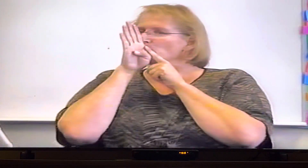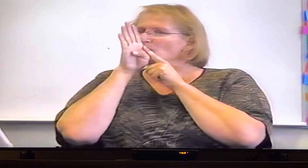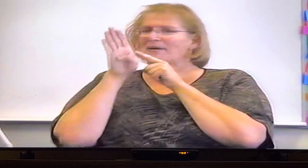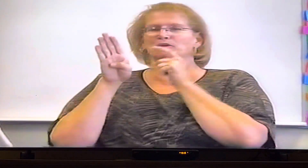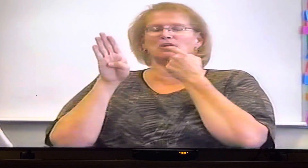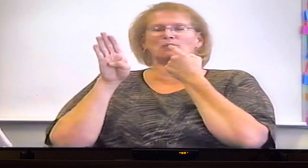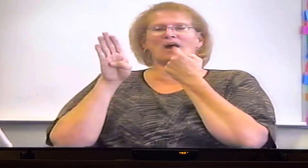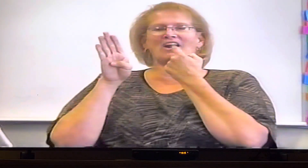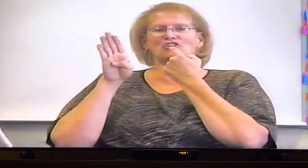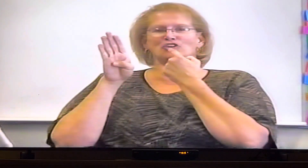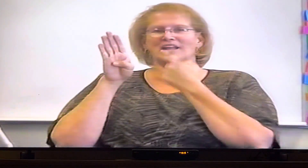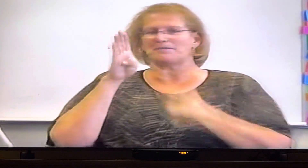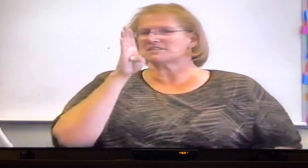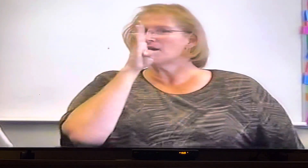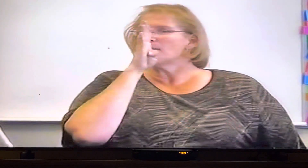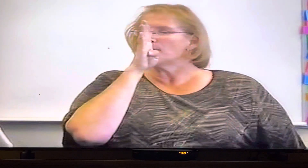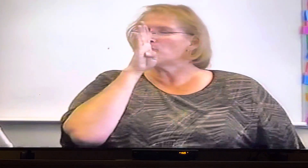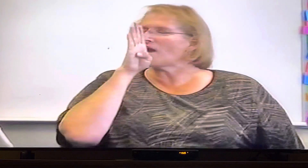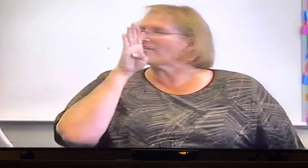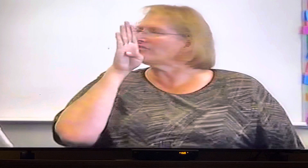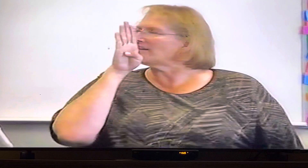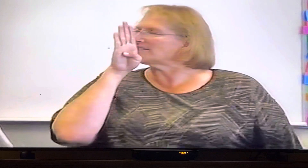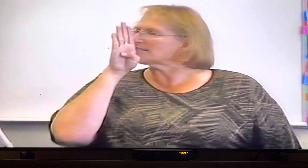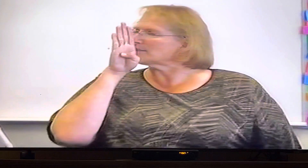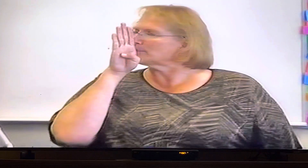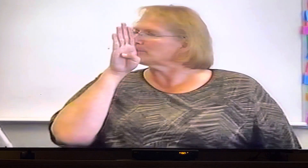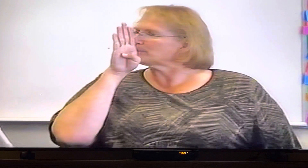and put it right on your lips. Breakfast.